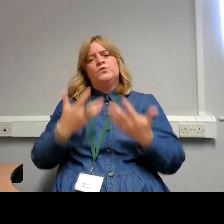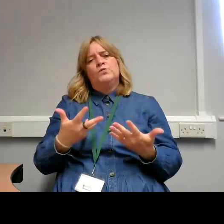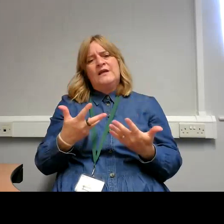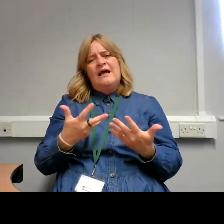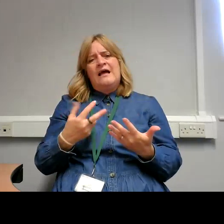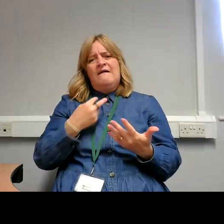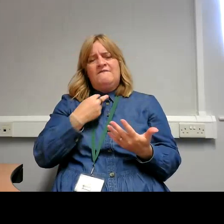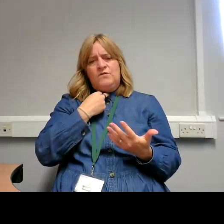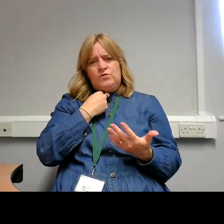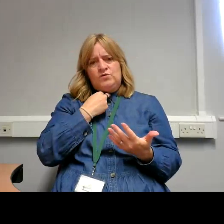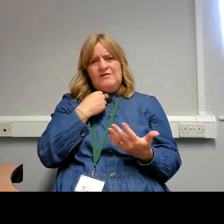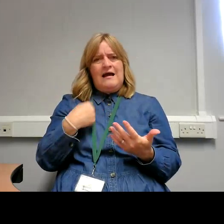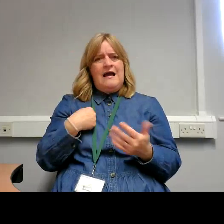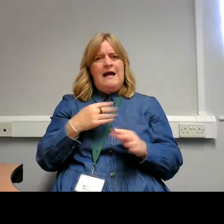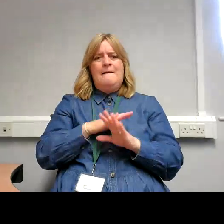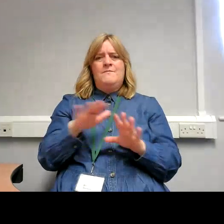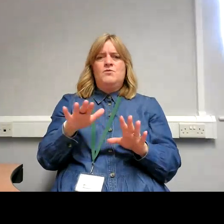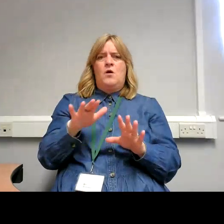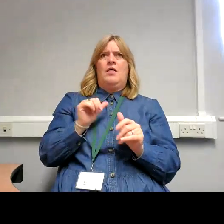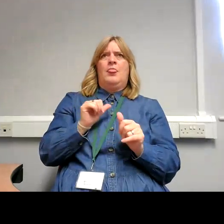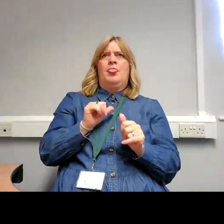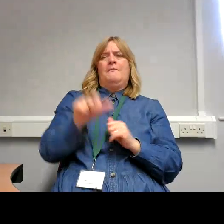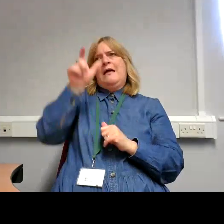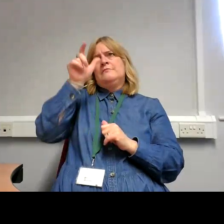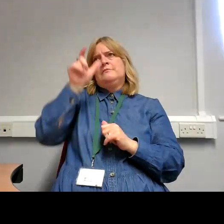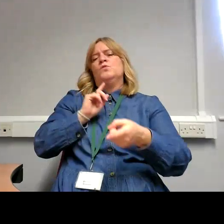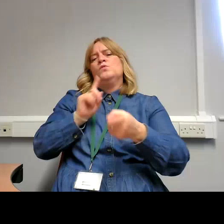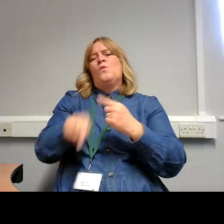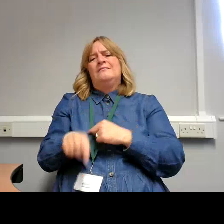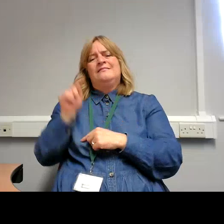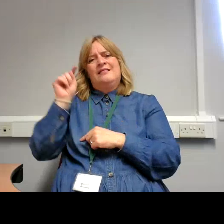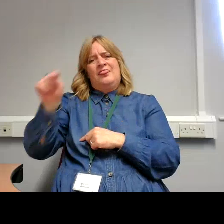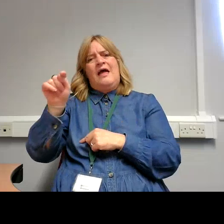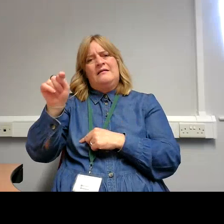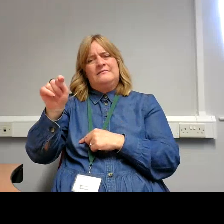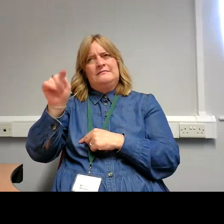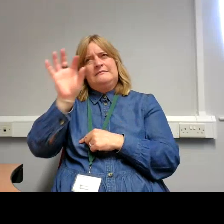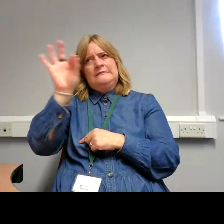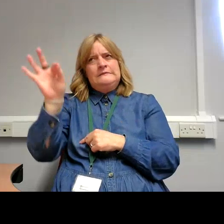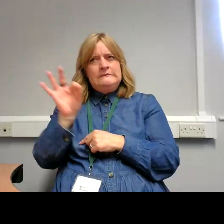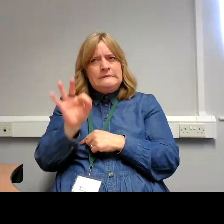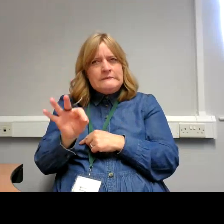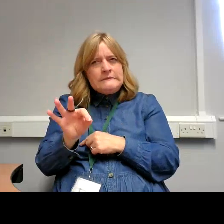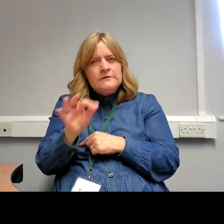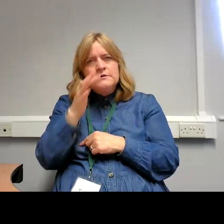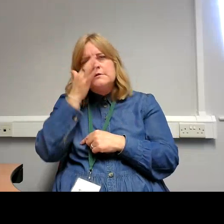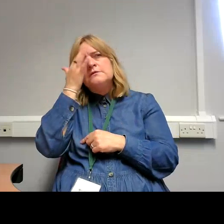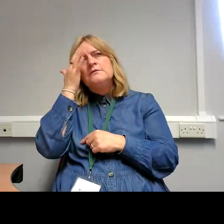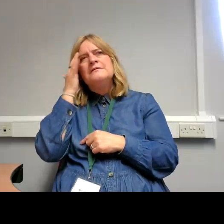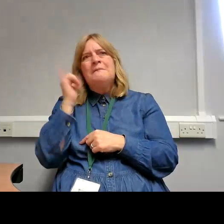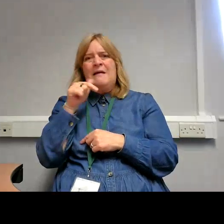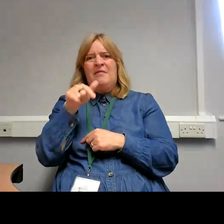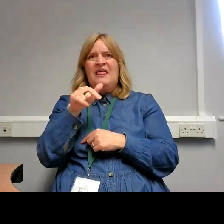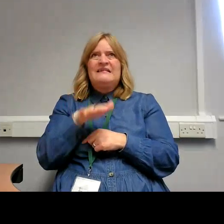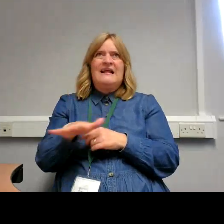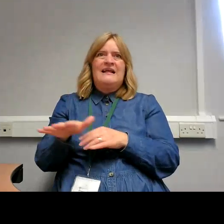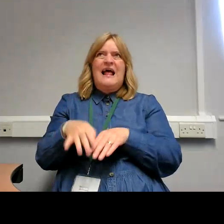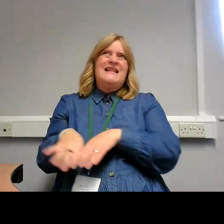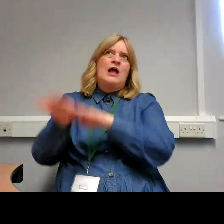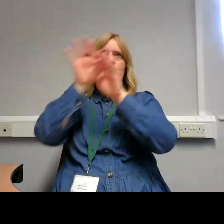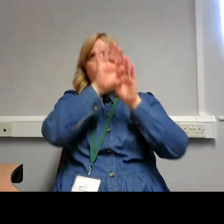unfortunately, I'm not really in the best place to answer that one. And that probably is a national